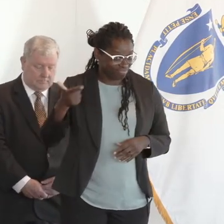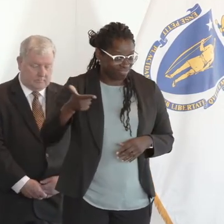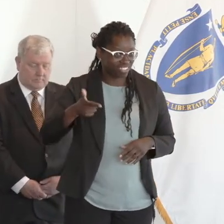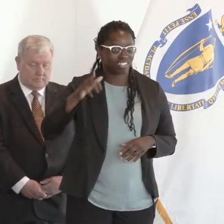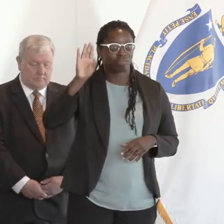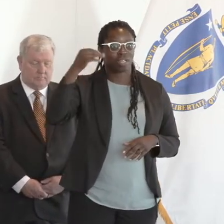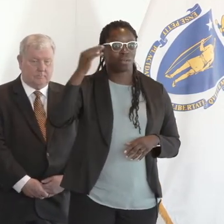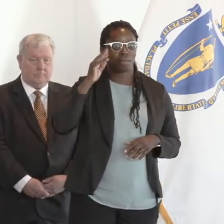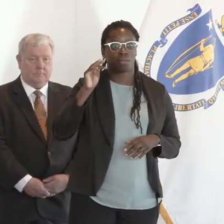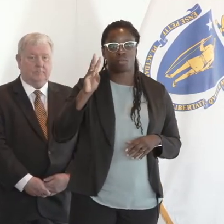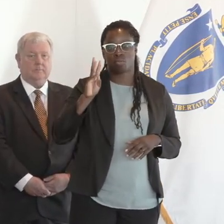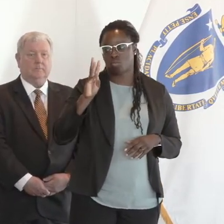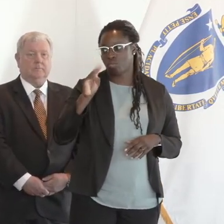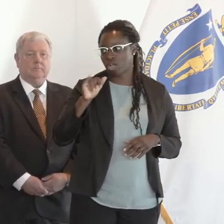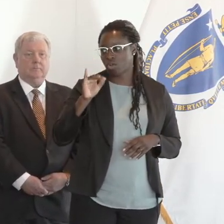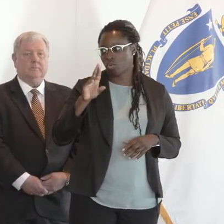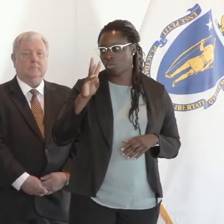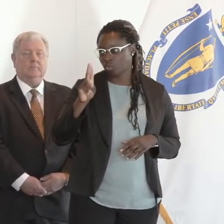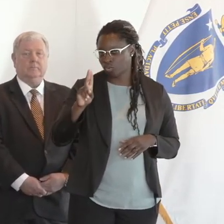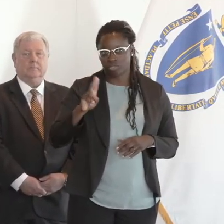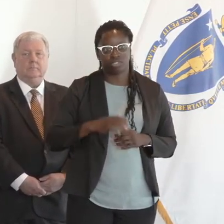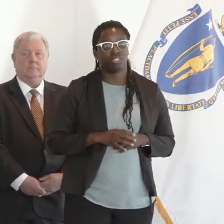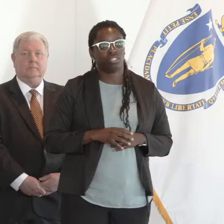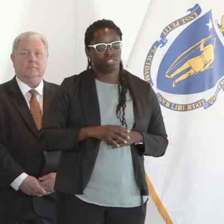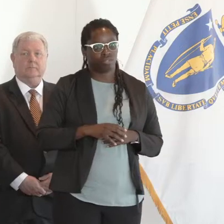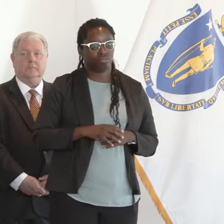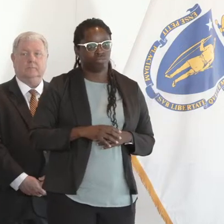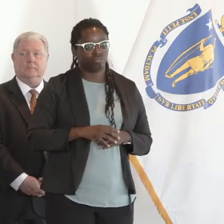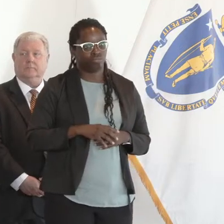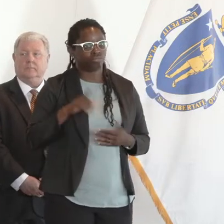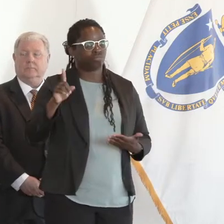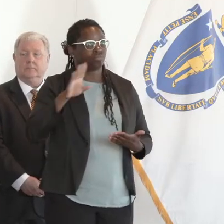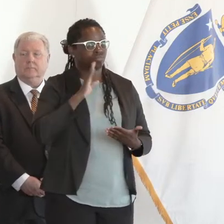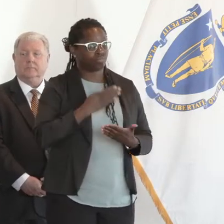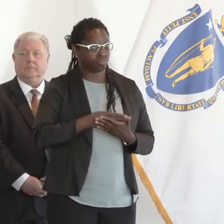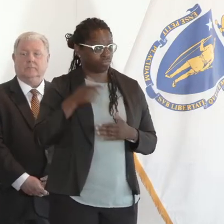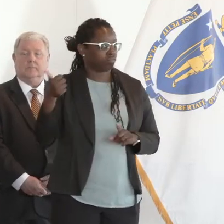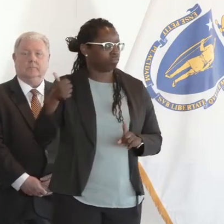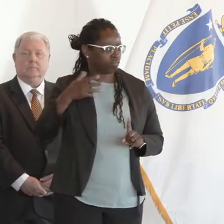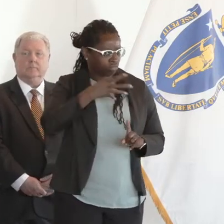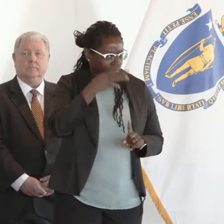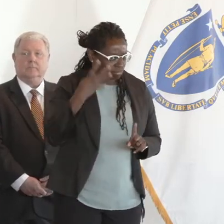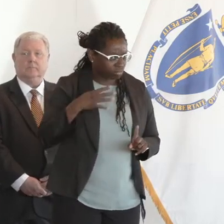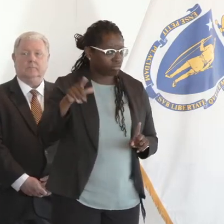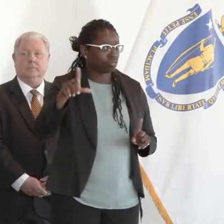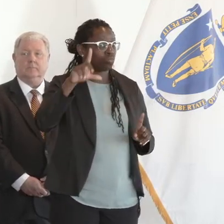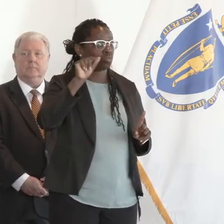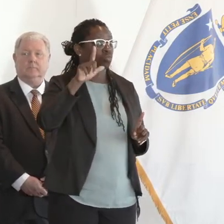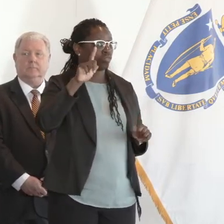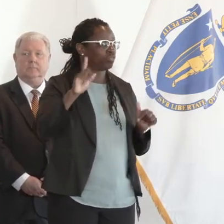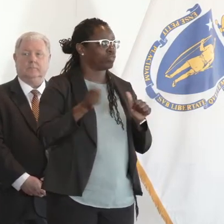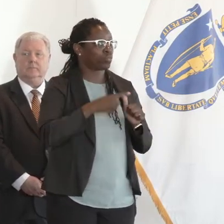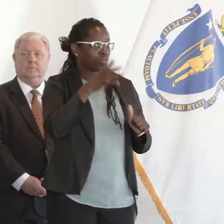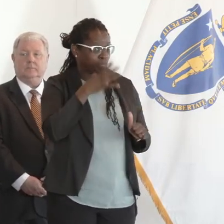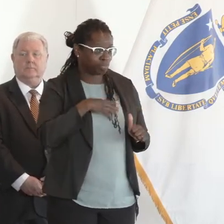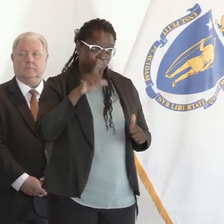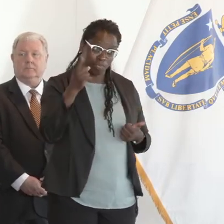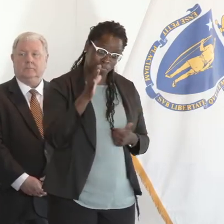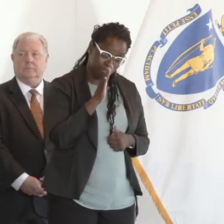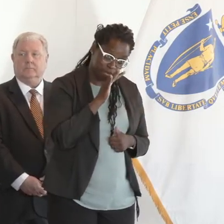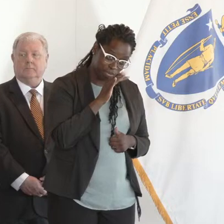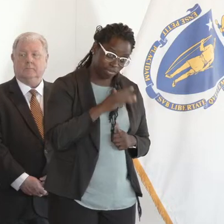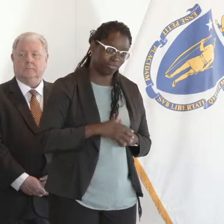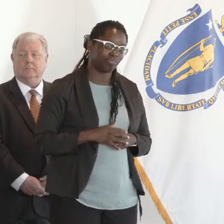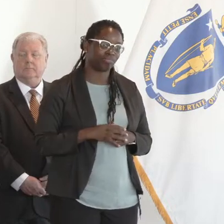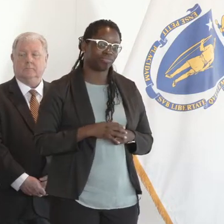of immigrants who, in November of 2021, became the first woman, first mom, and first person of color to be elected